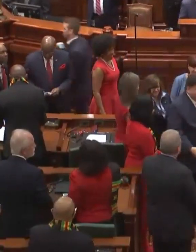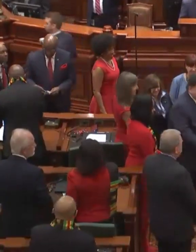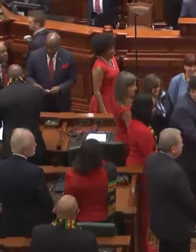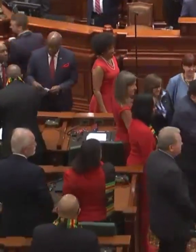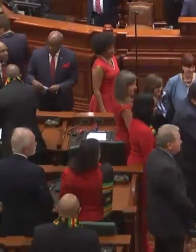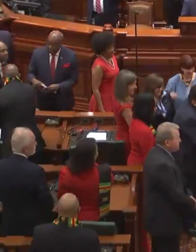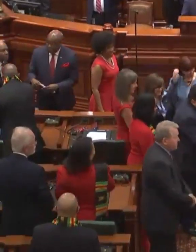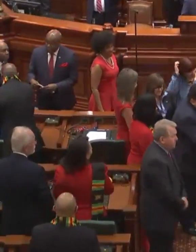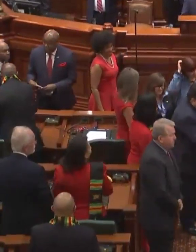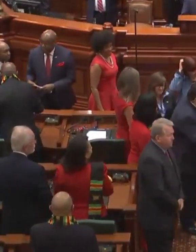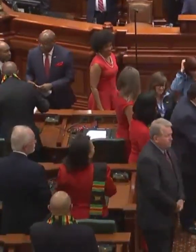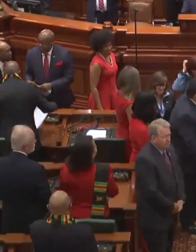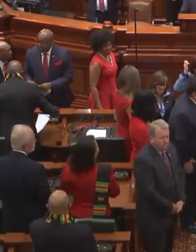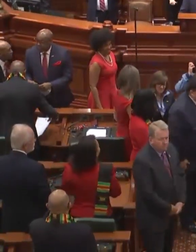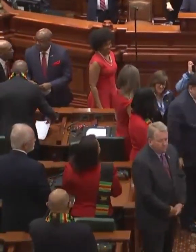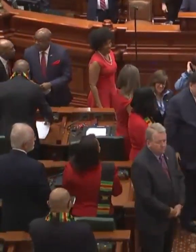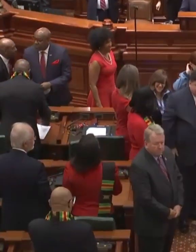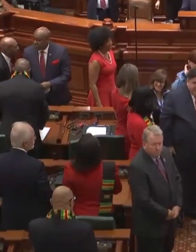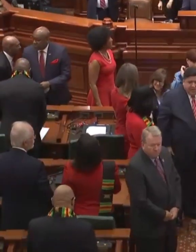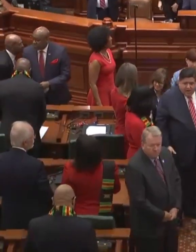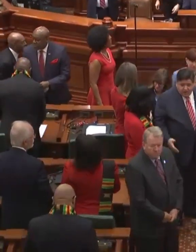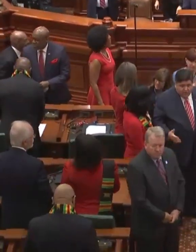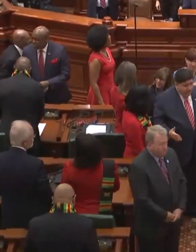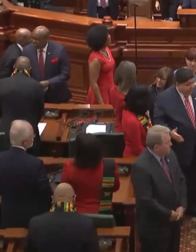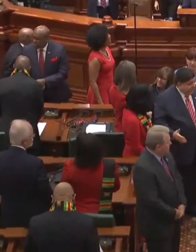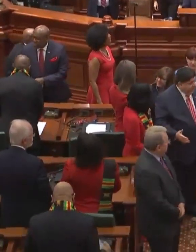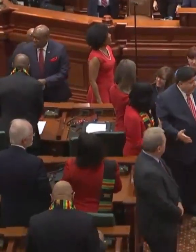it. And the joint session will now arise.